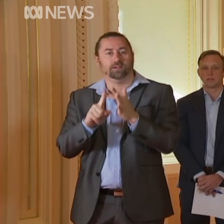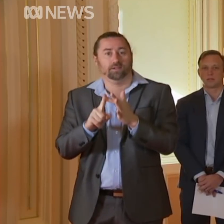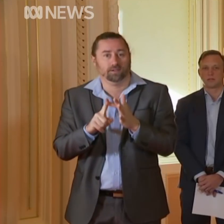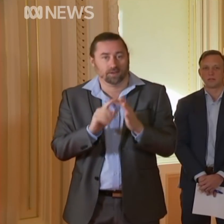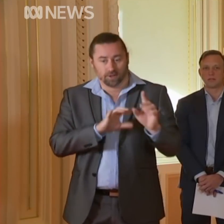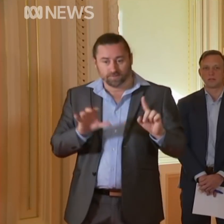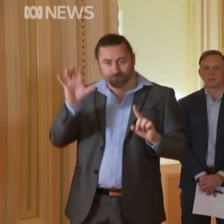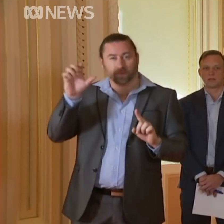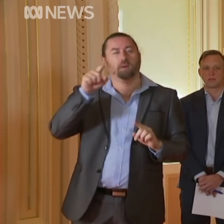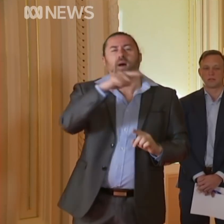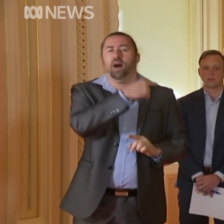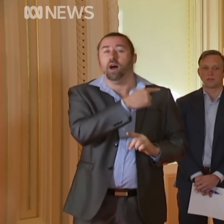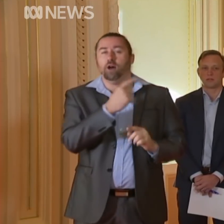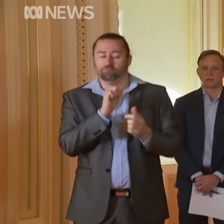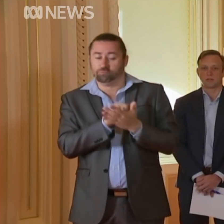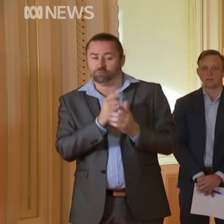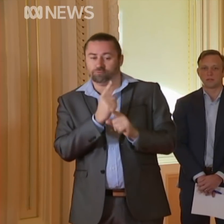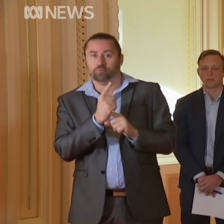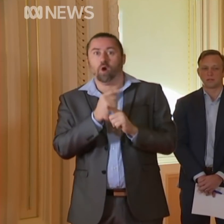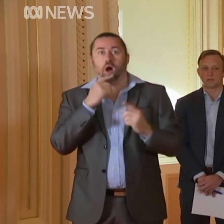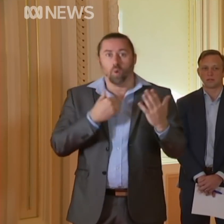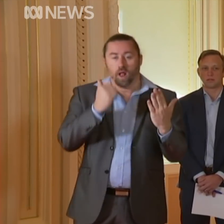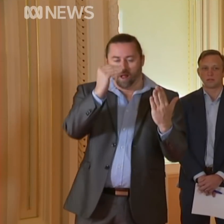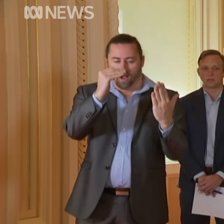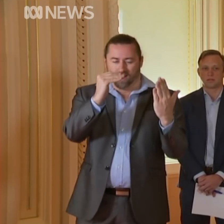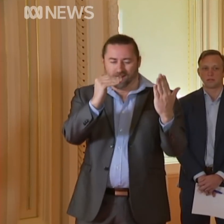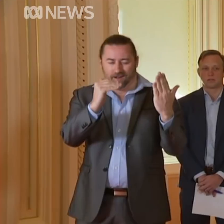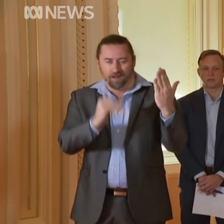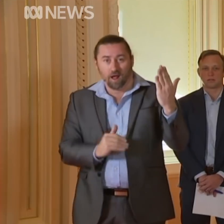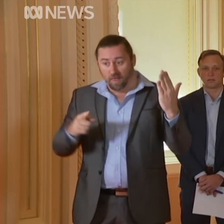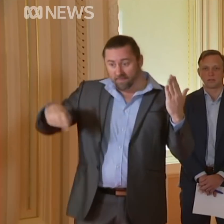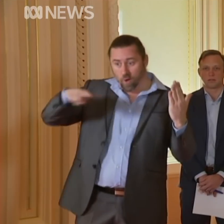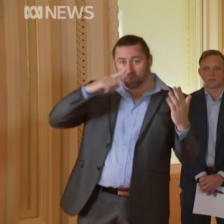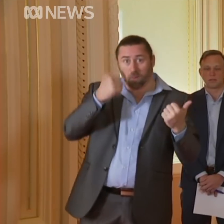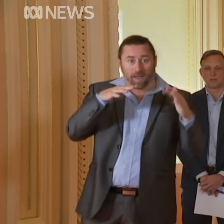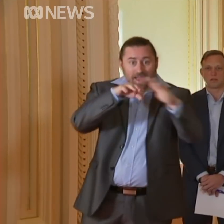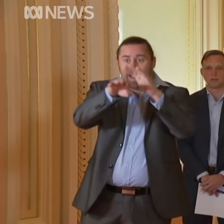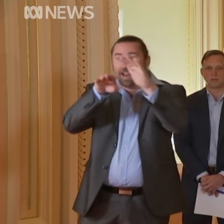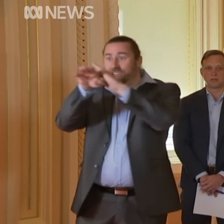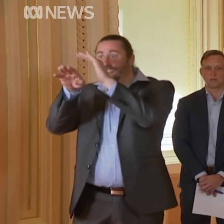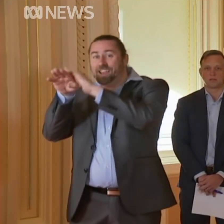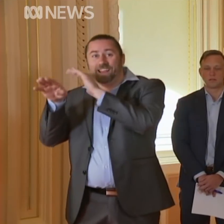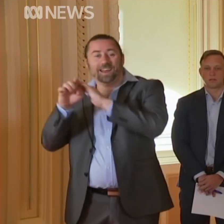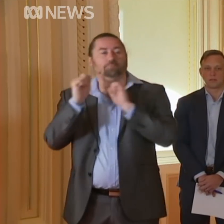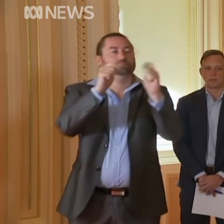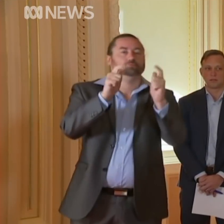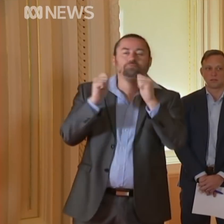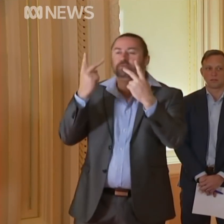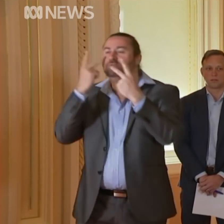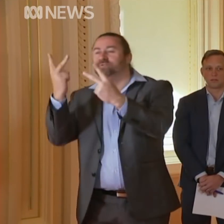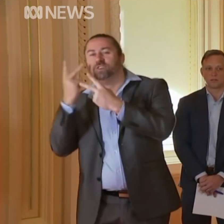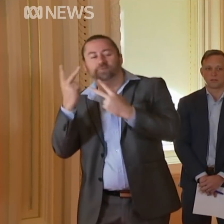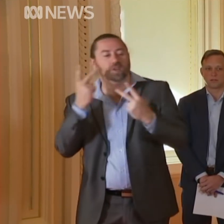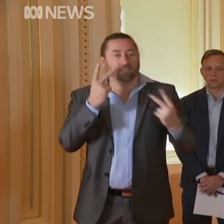going out of all the places that these people have visited, and they've visited a lot of places outside